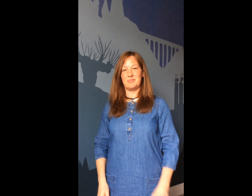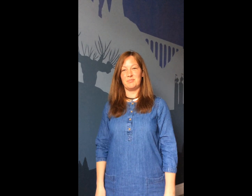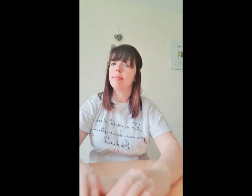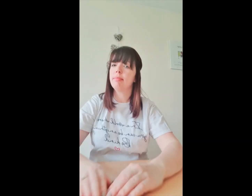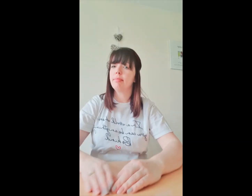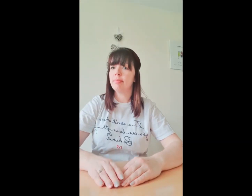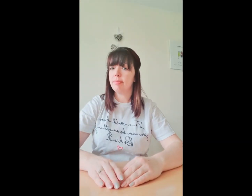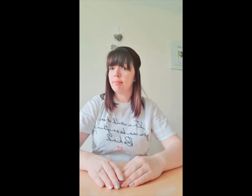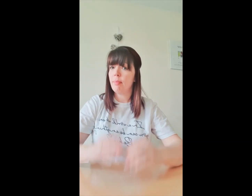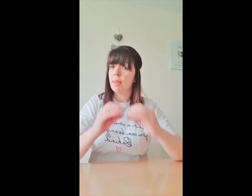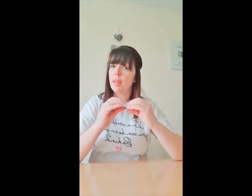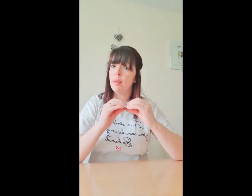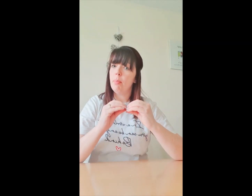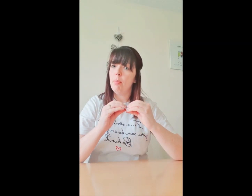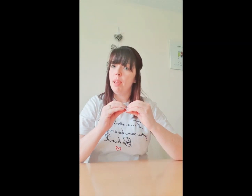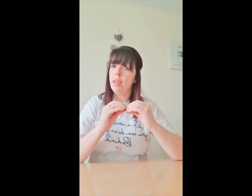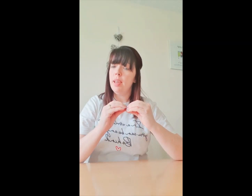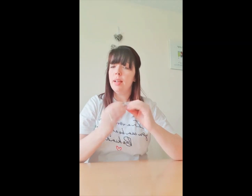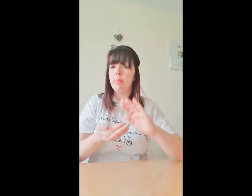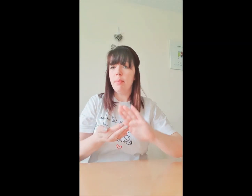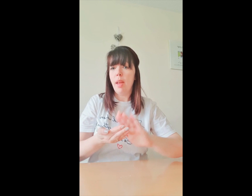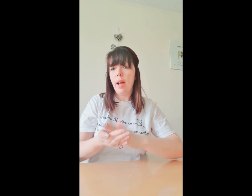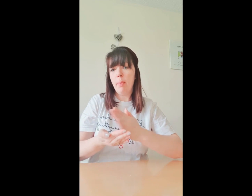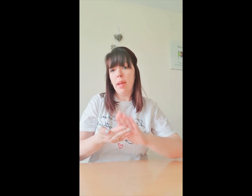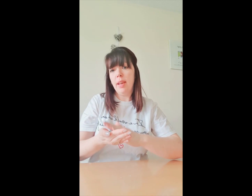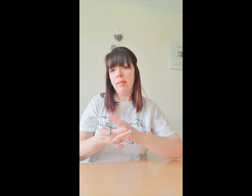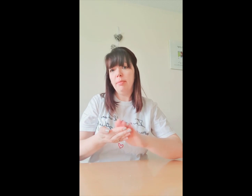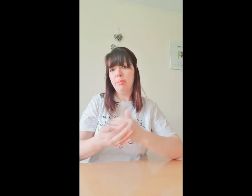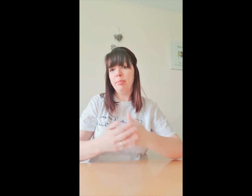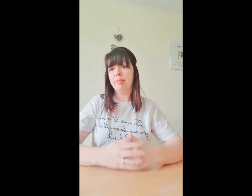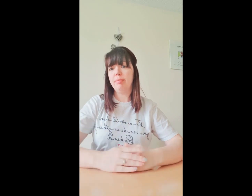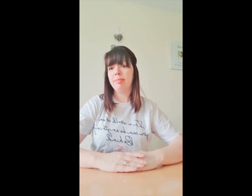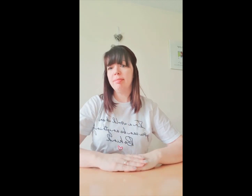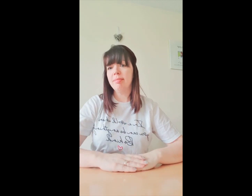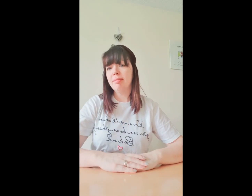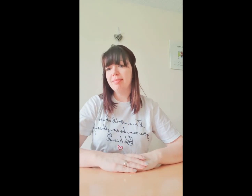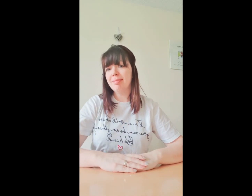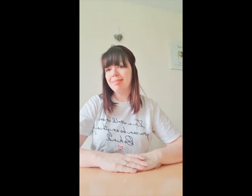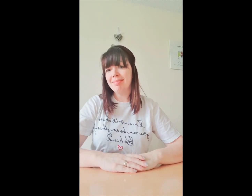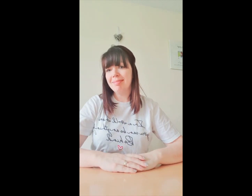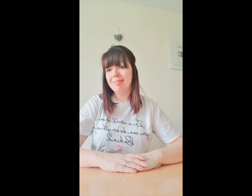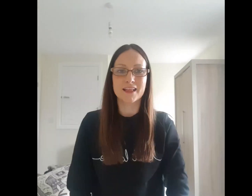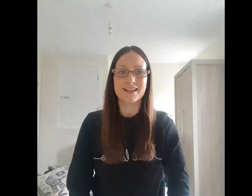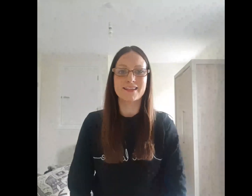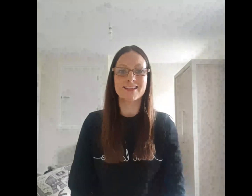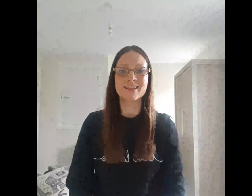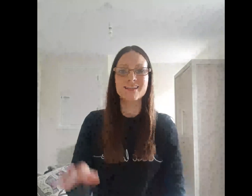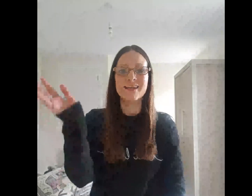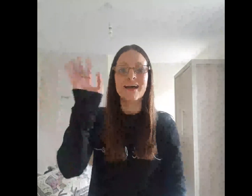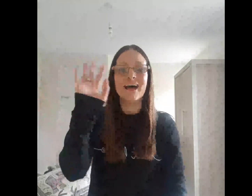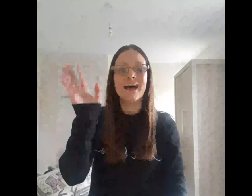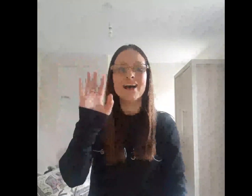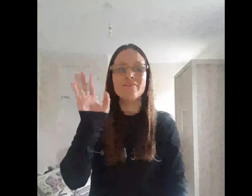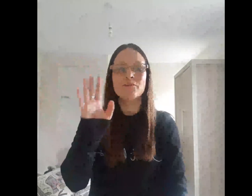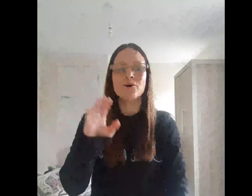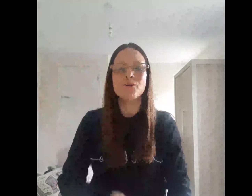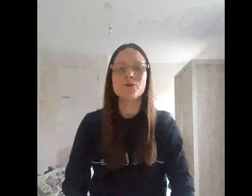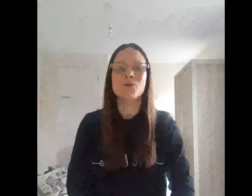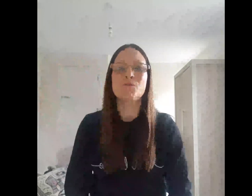Be happy. Hi everyone, hope you're